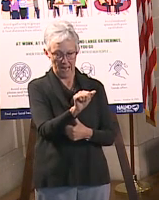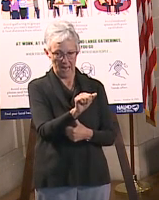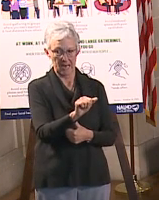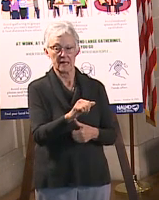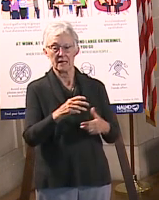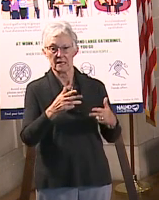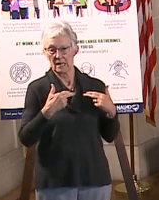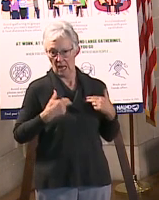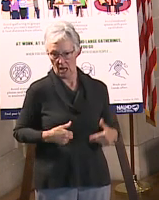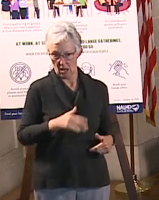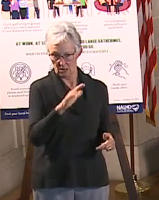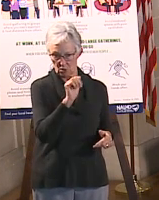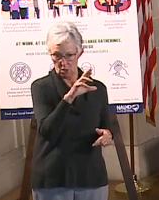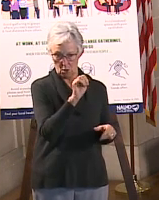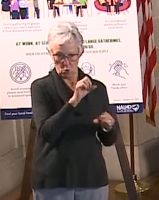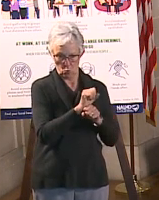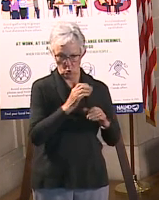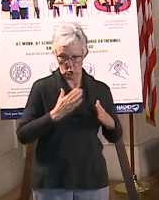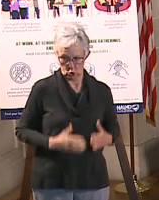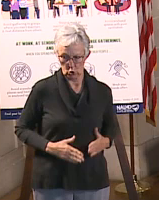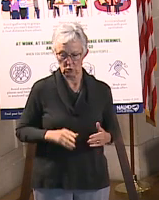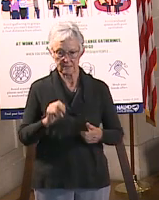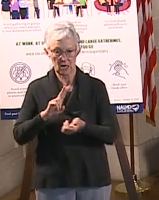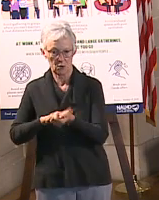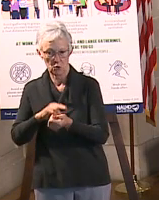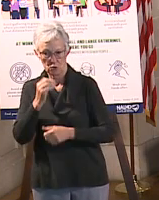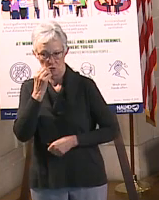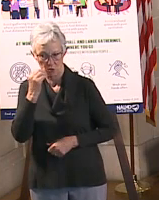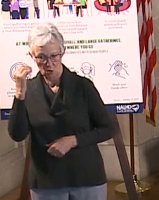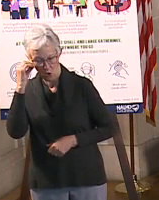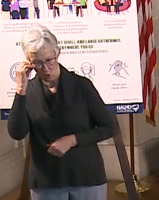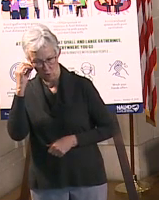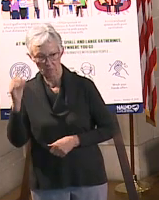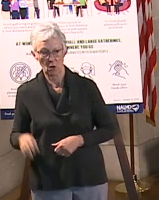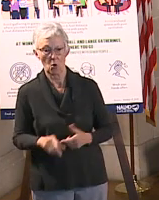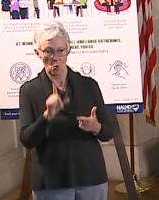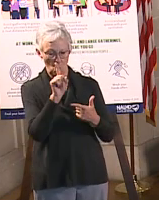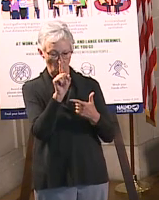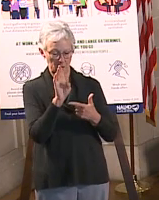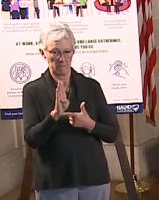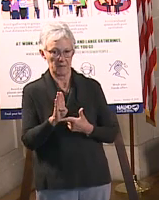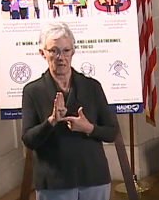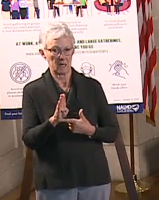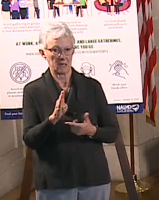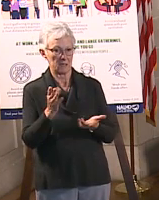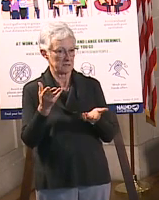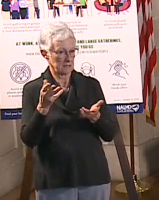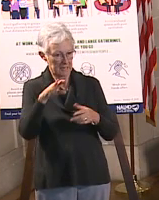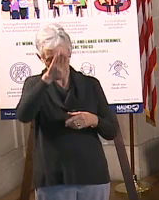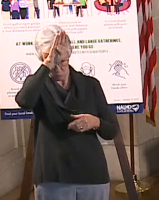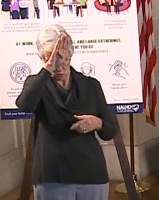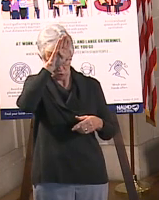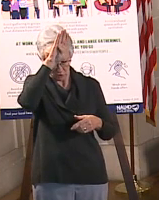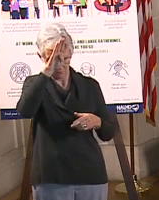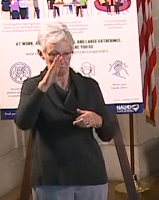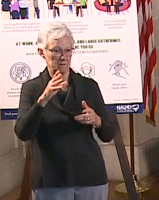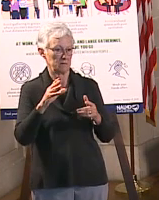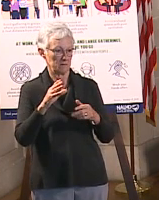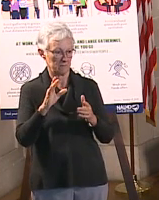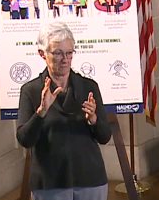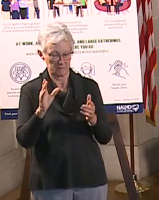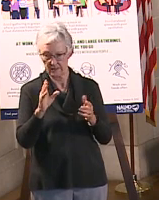care residents. Phase 1B will include first responders, education, correction staff, food and